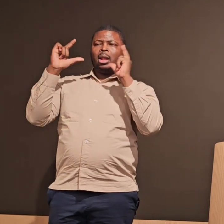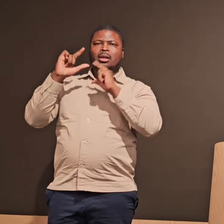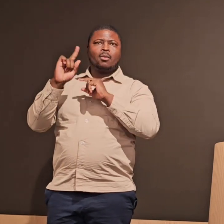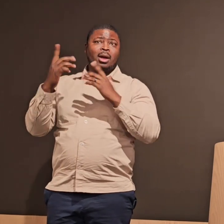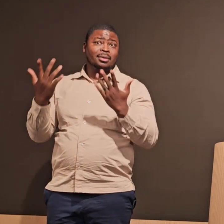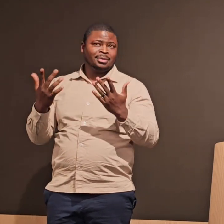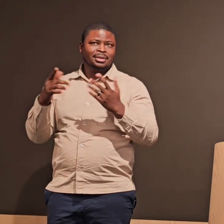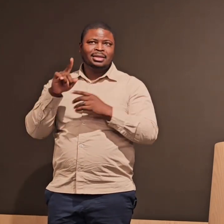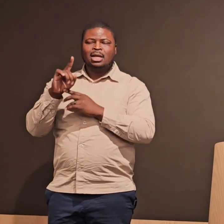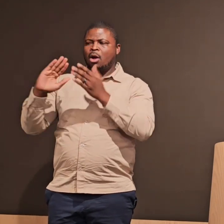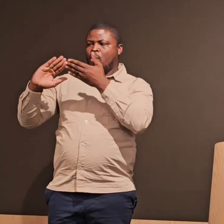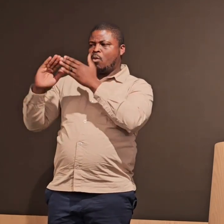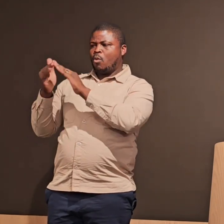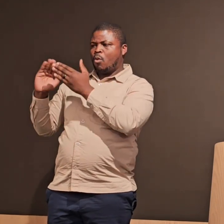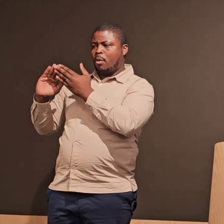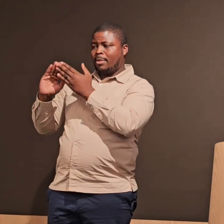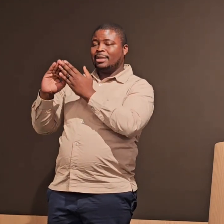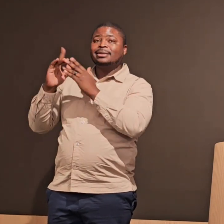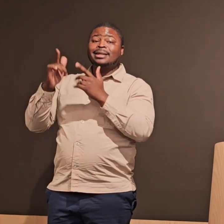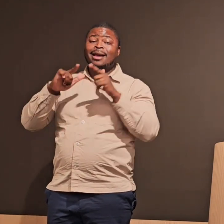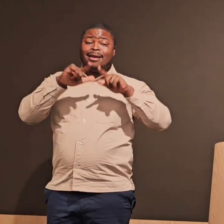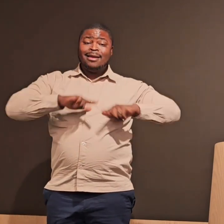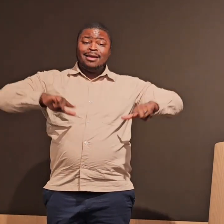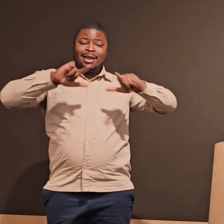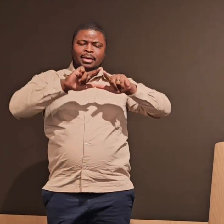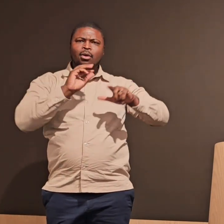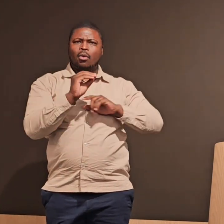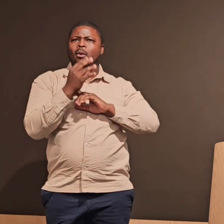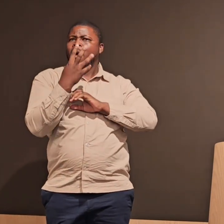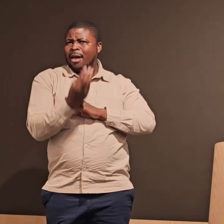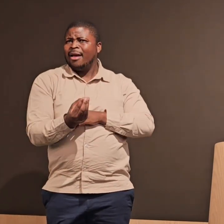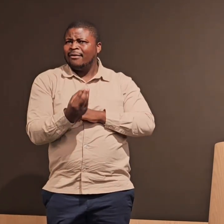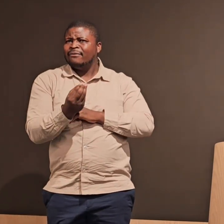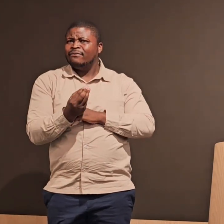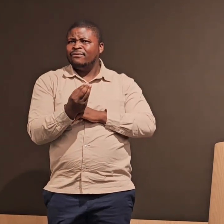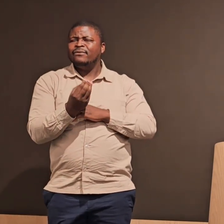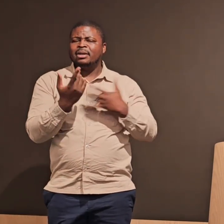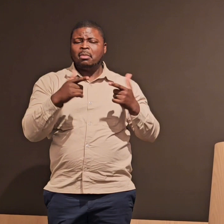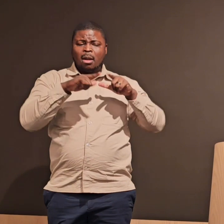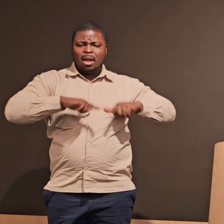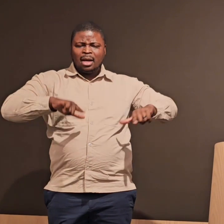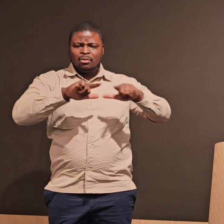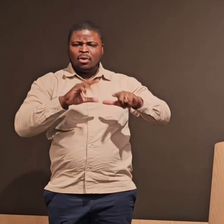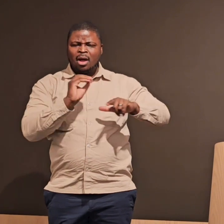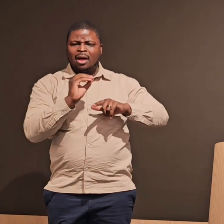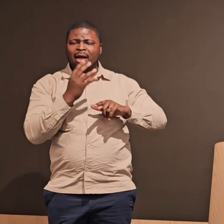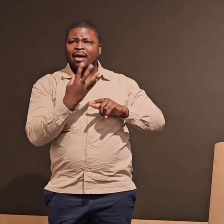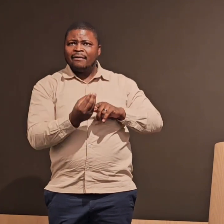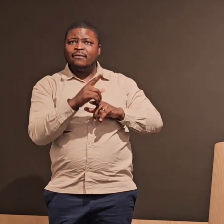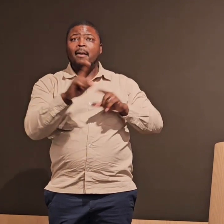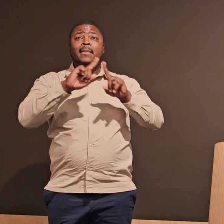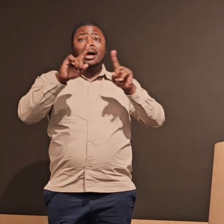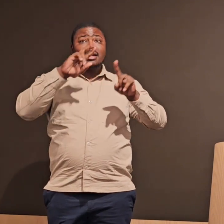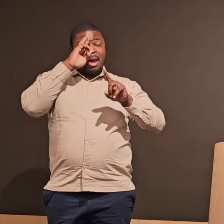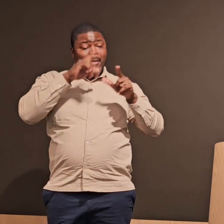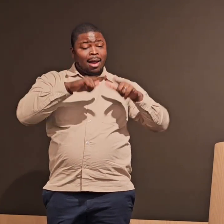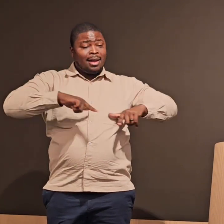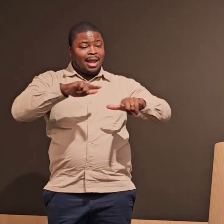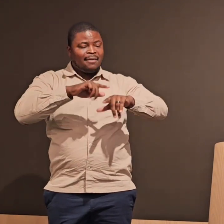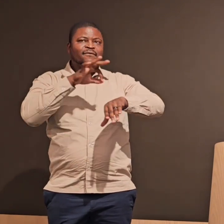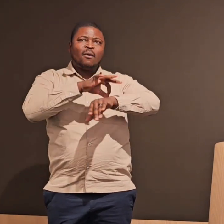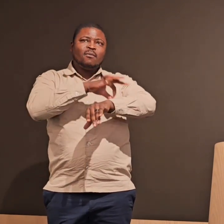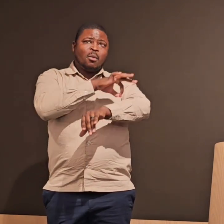communities have access to land. Yes, but this was focusing on land for cropping. It